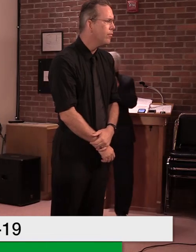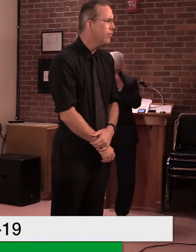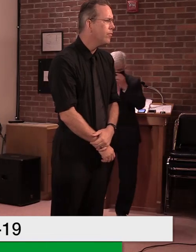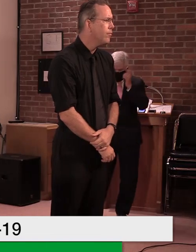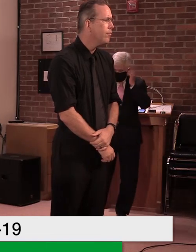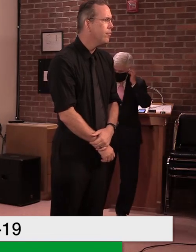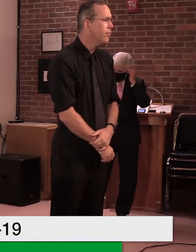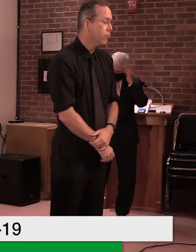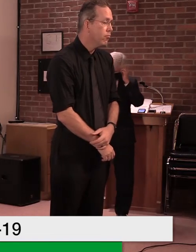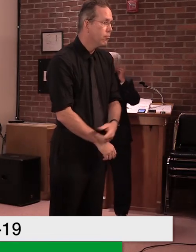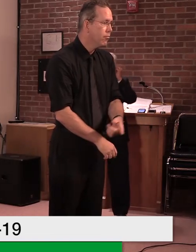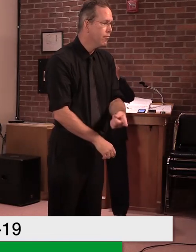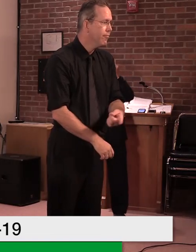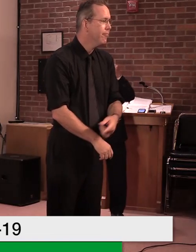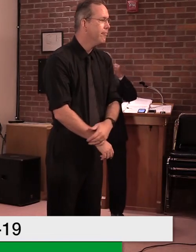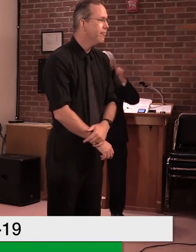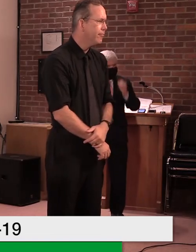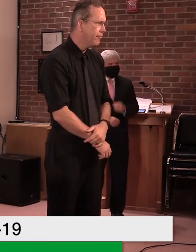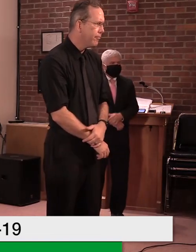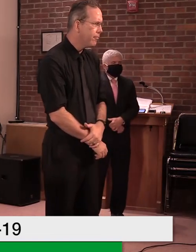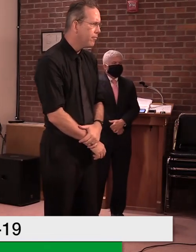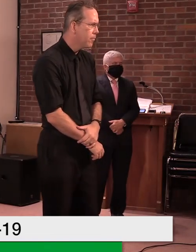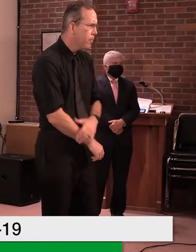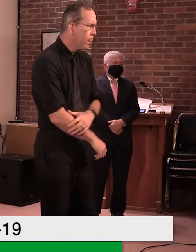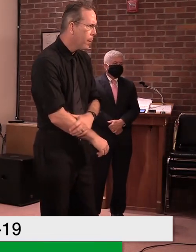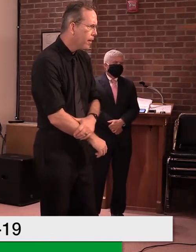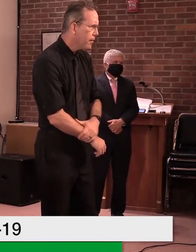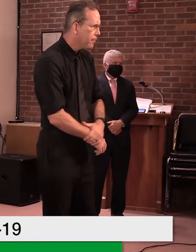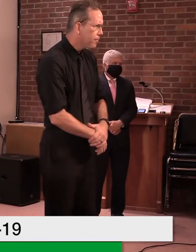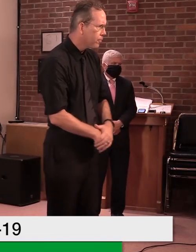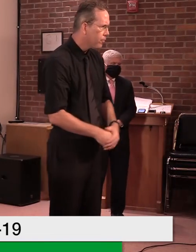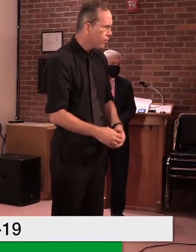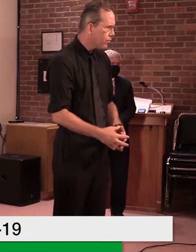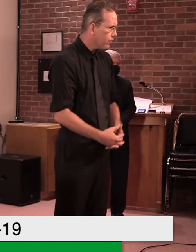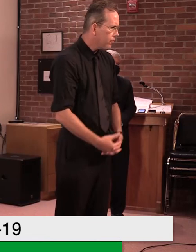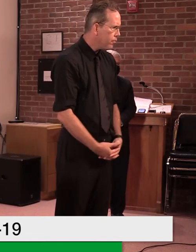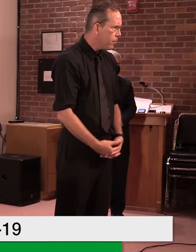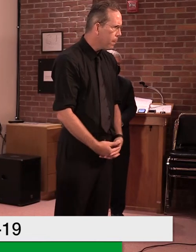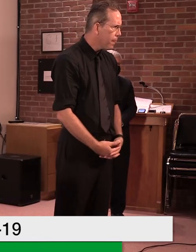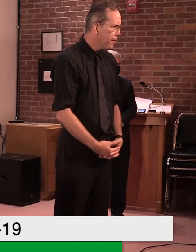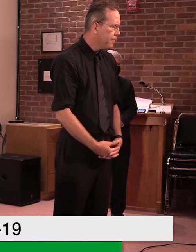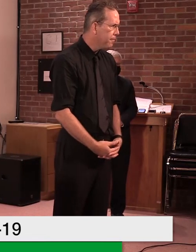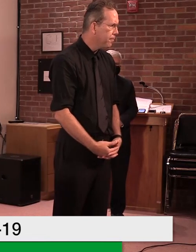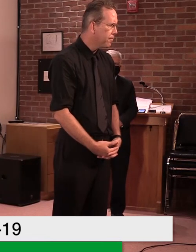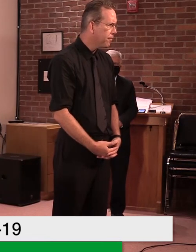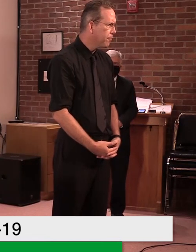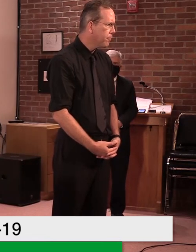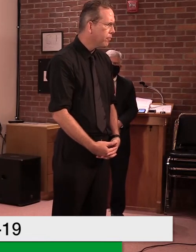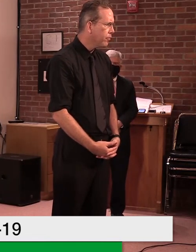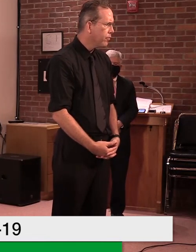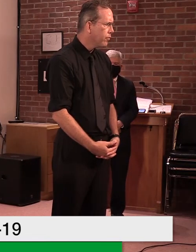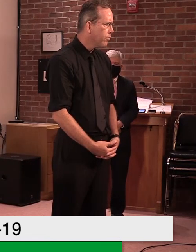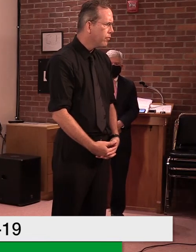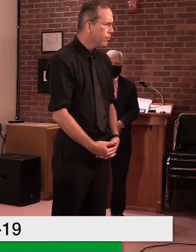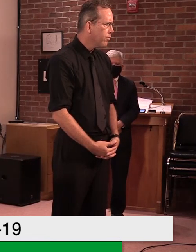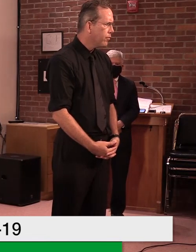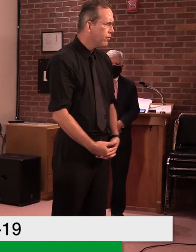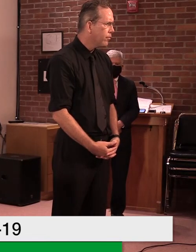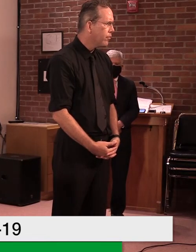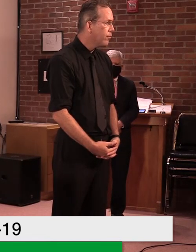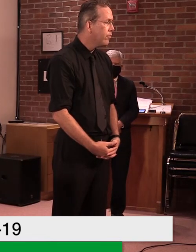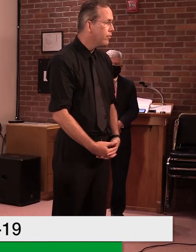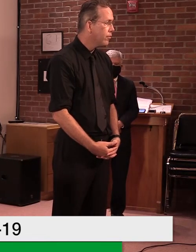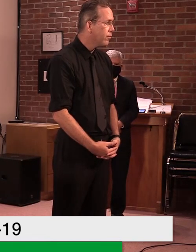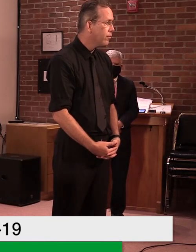Governor Times Argus reported yesterday that banks and retailers are running short of small change, in part because people aren't walking in